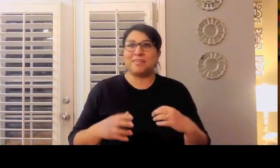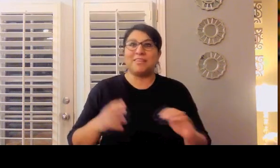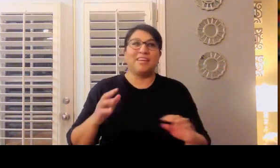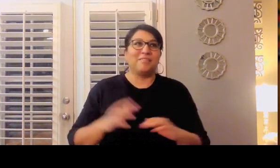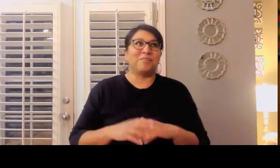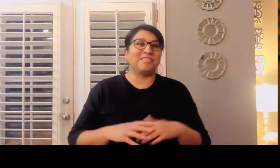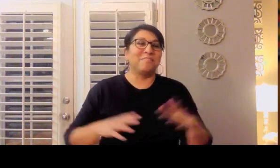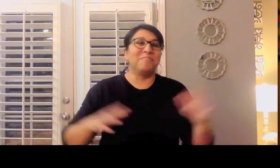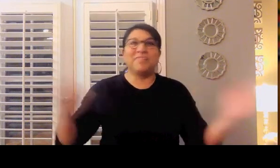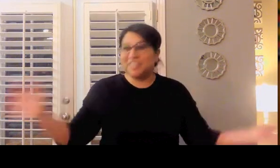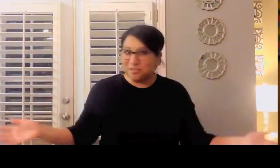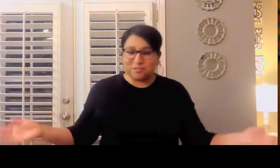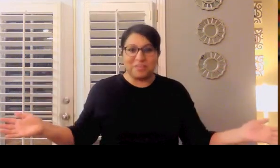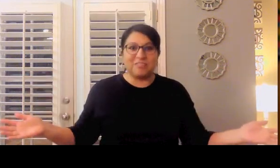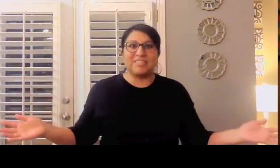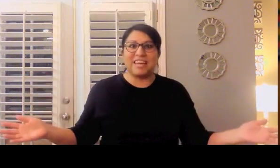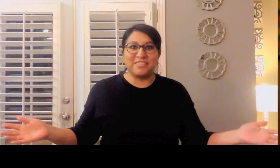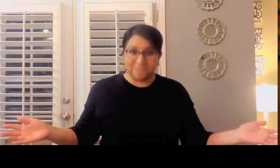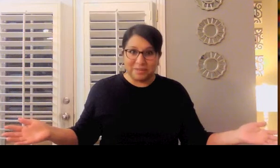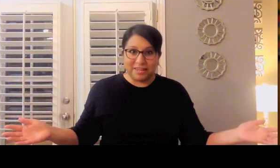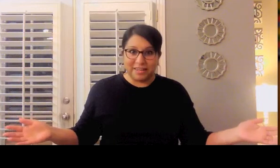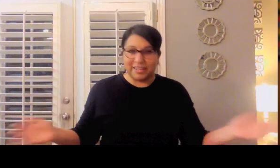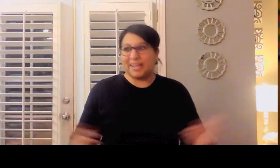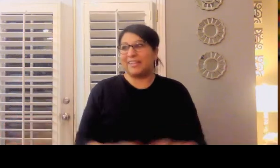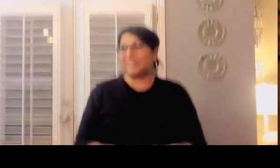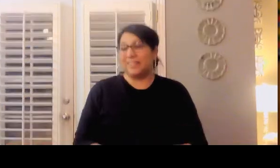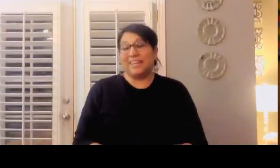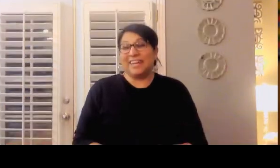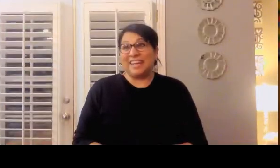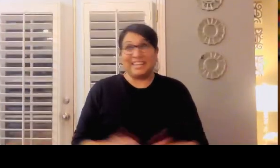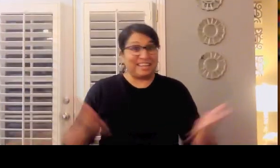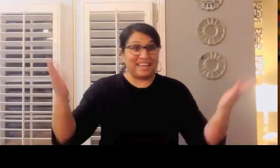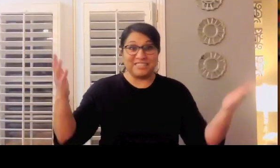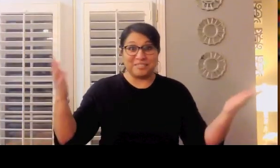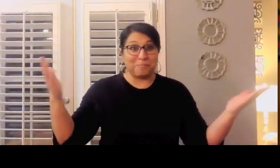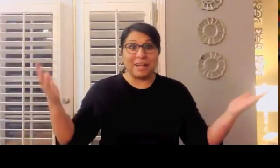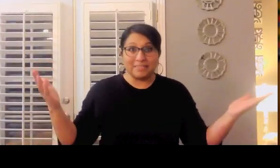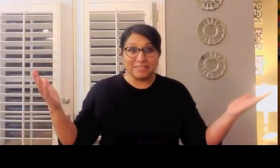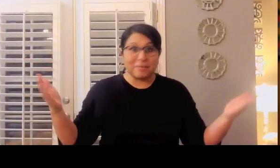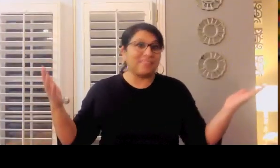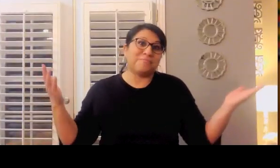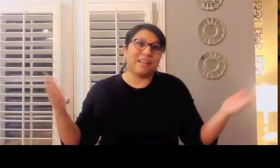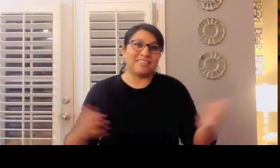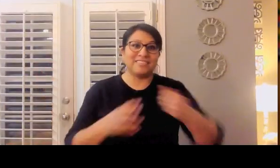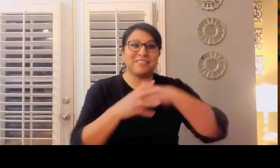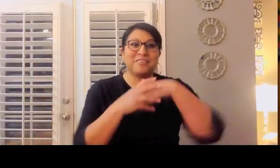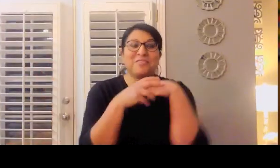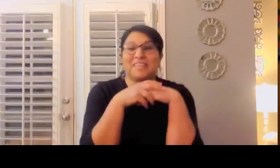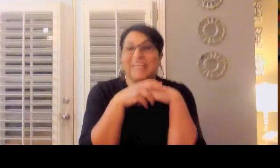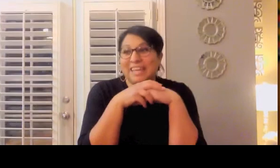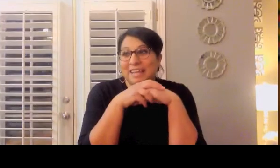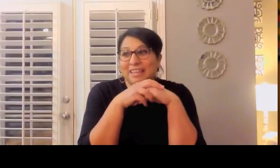recipe, watched a million YouTube videos how to do it. And I kind of just practice, you